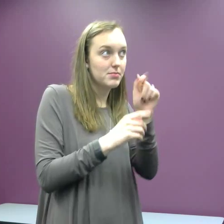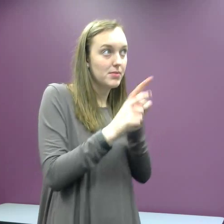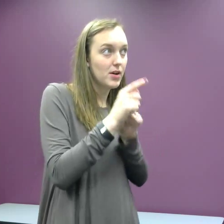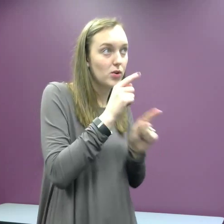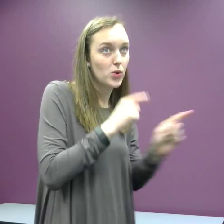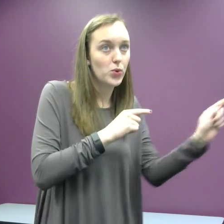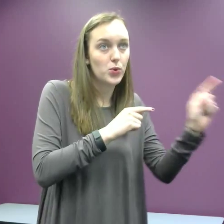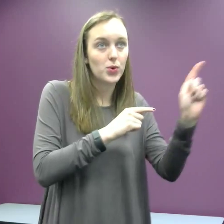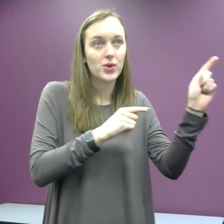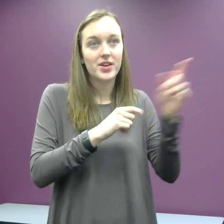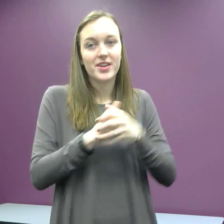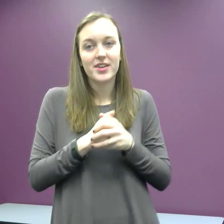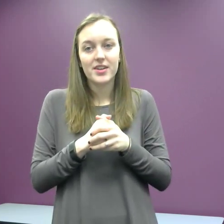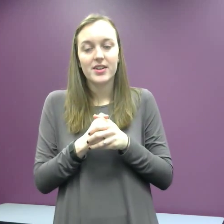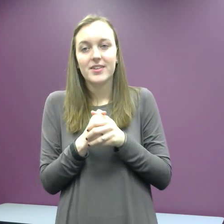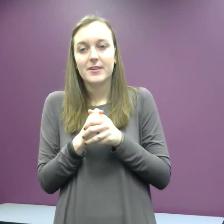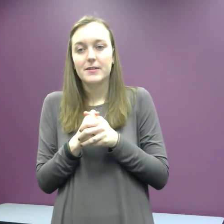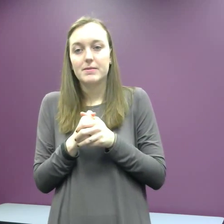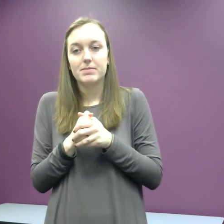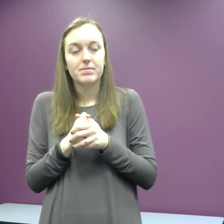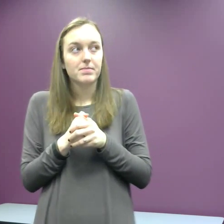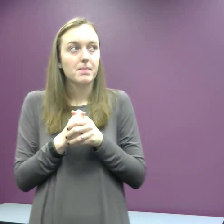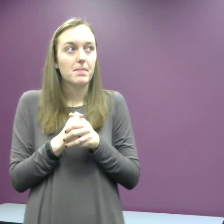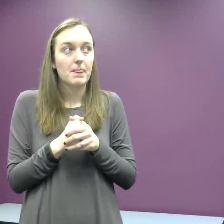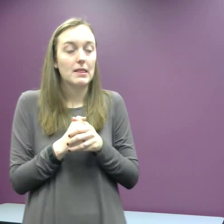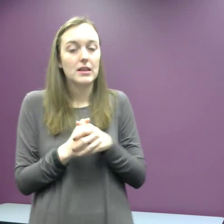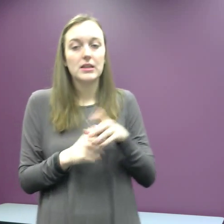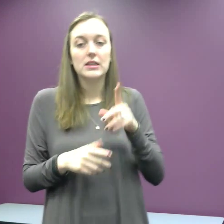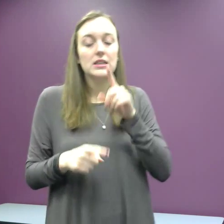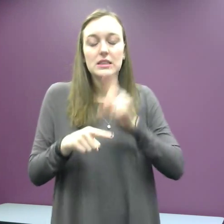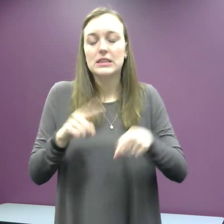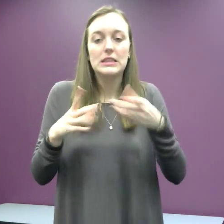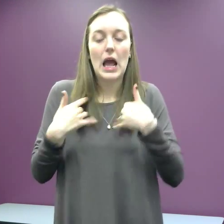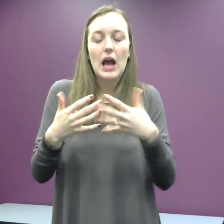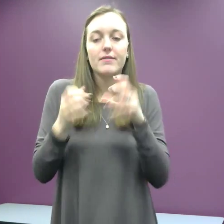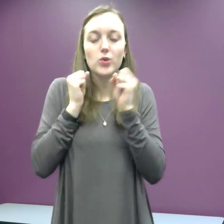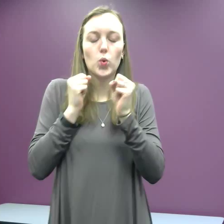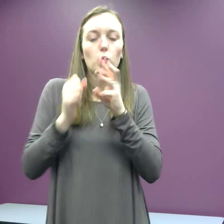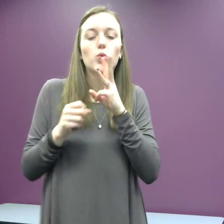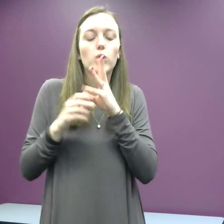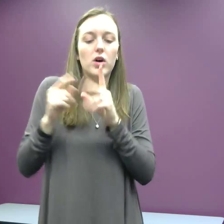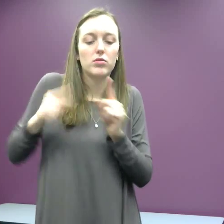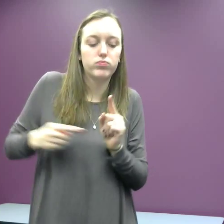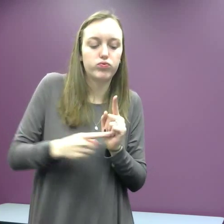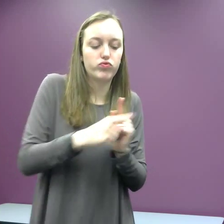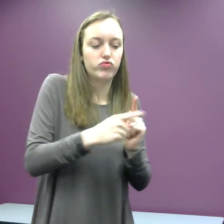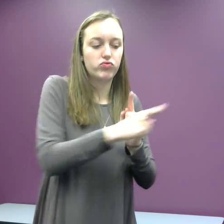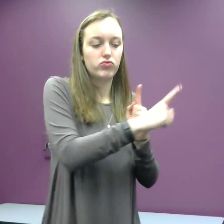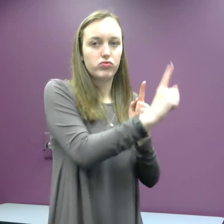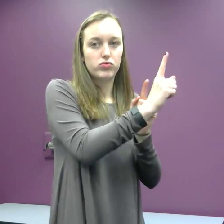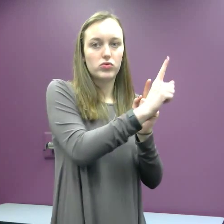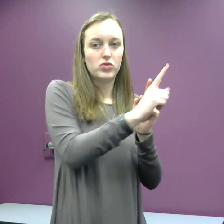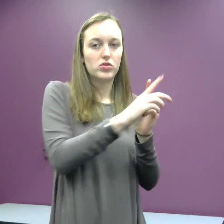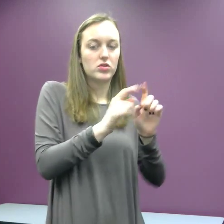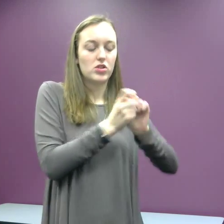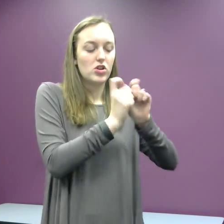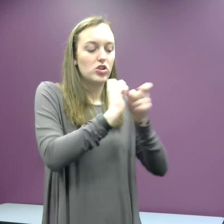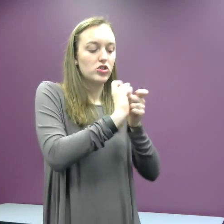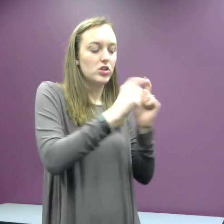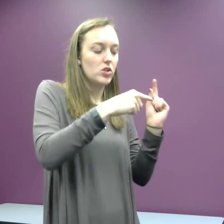spa return, you would then bring cool water into the system, and this would run past the very hot heater, and it could crack.